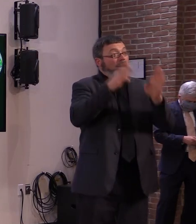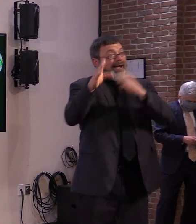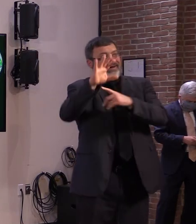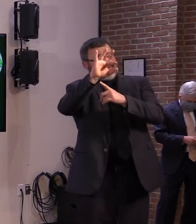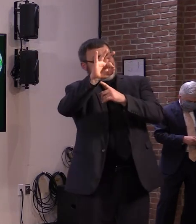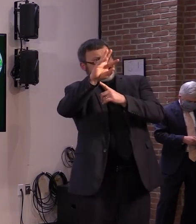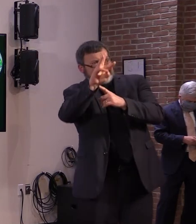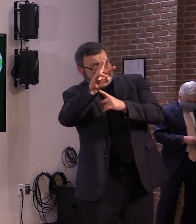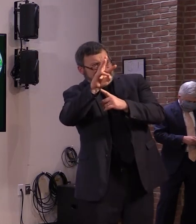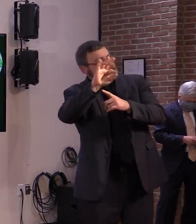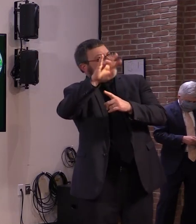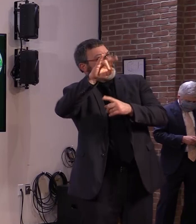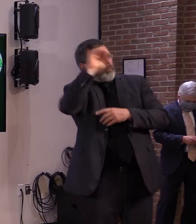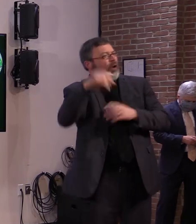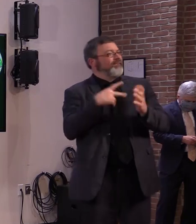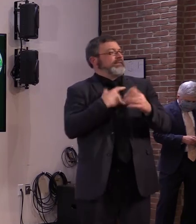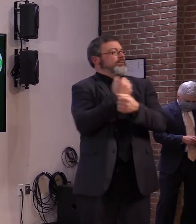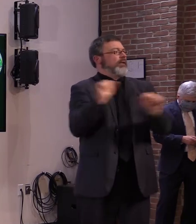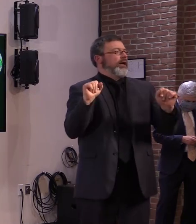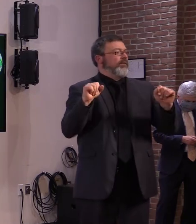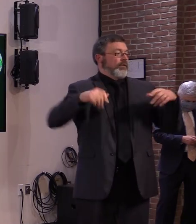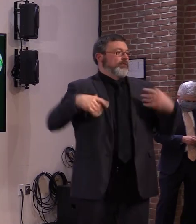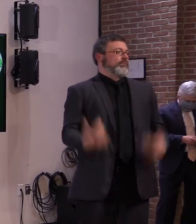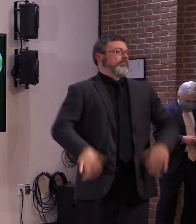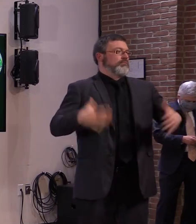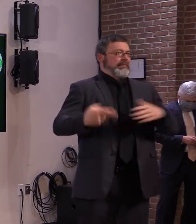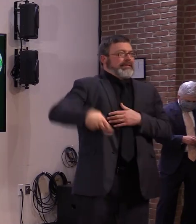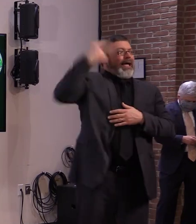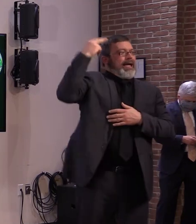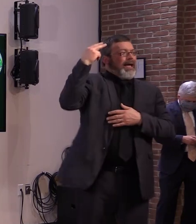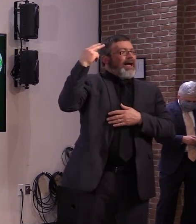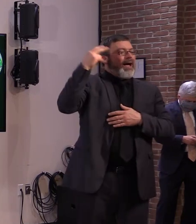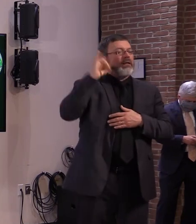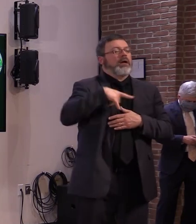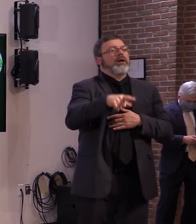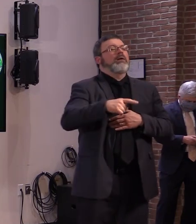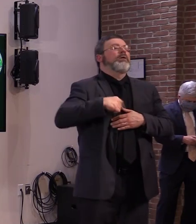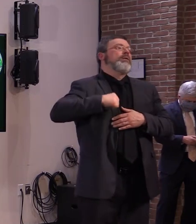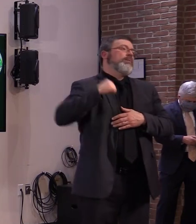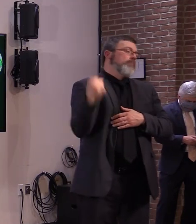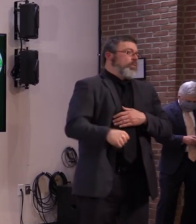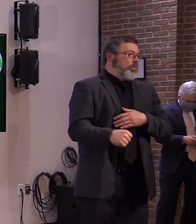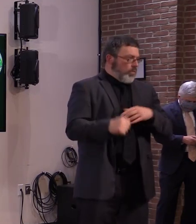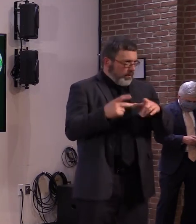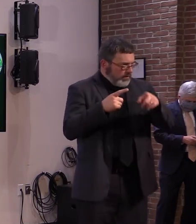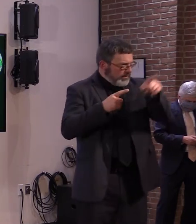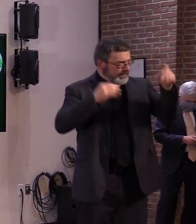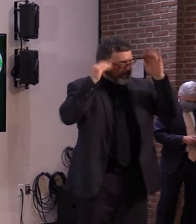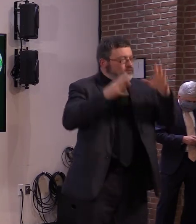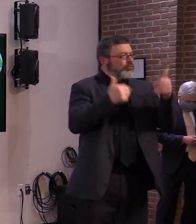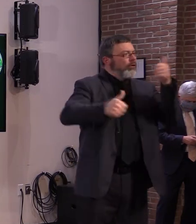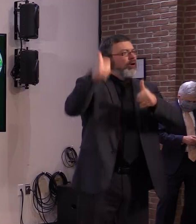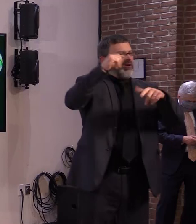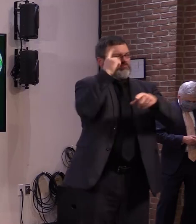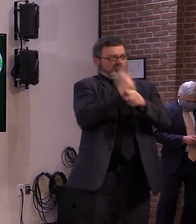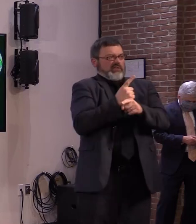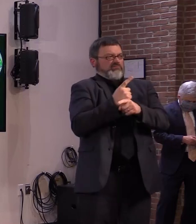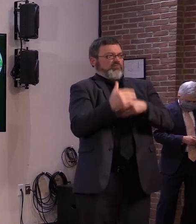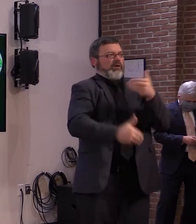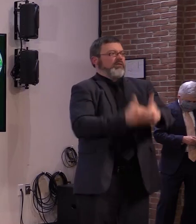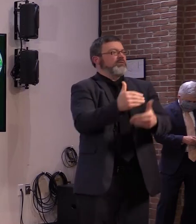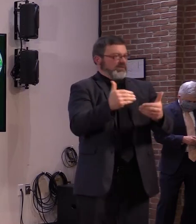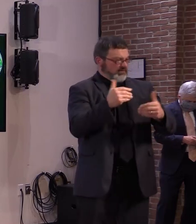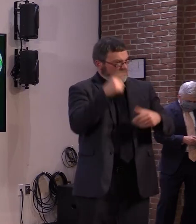testament to the work of teachers, administrators, and fellow students. They've created a community